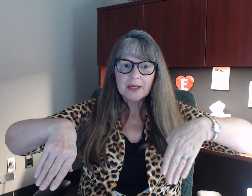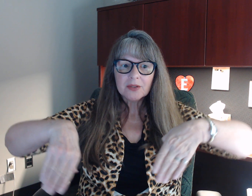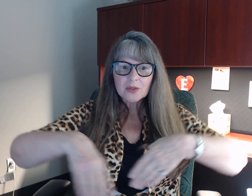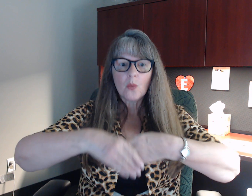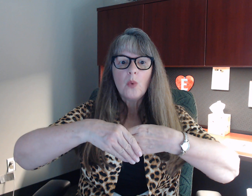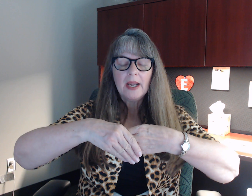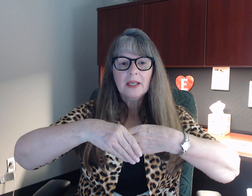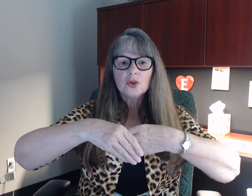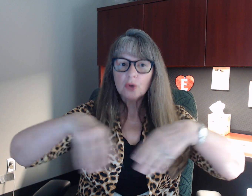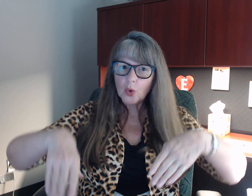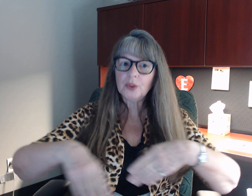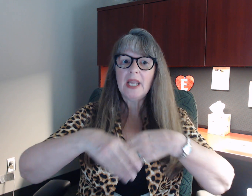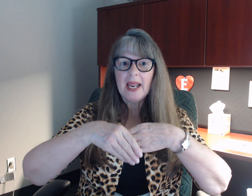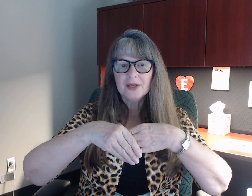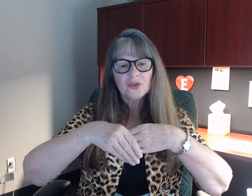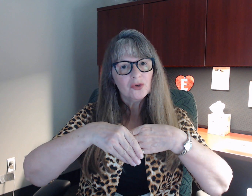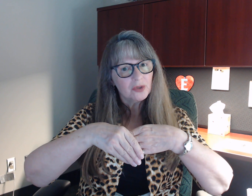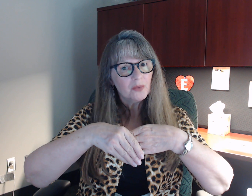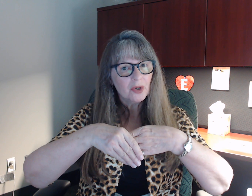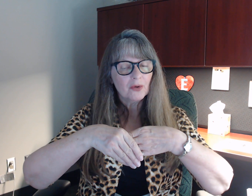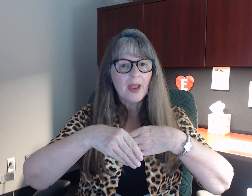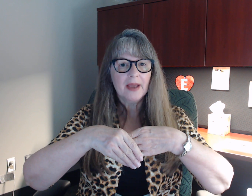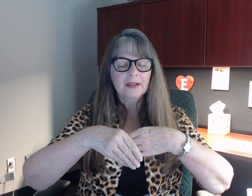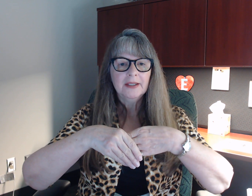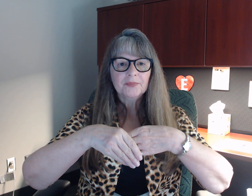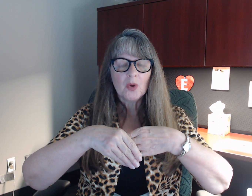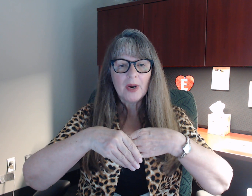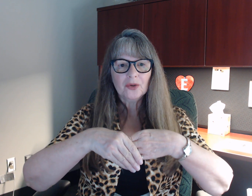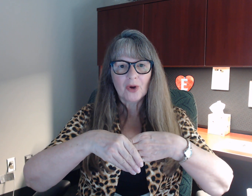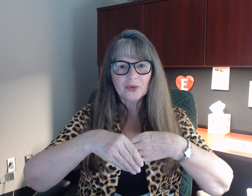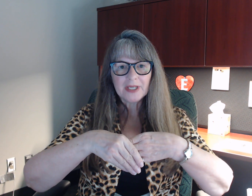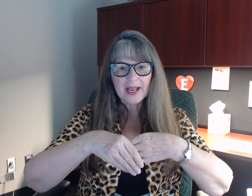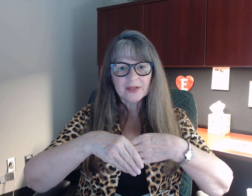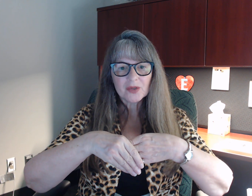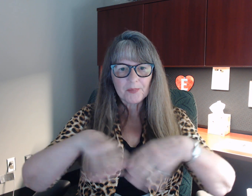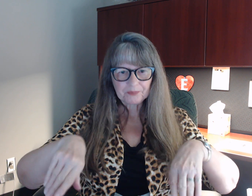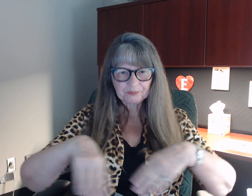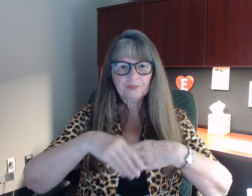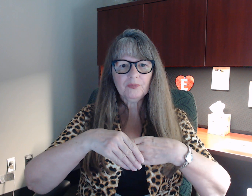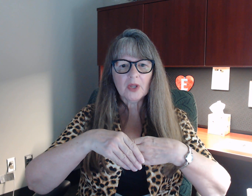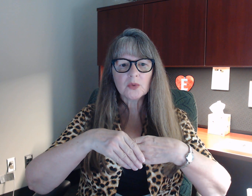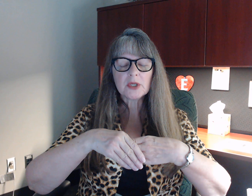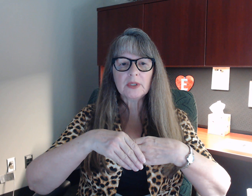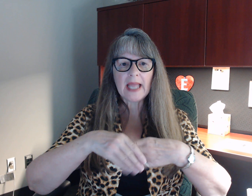is wedding because you're holding hands. Usually when you're at a wedding, you're holding hands. So it's holding the